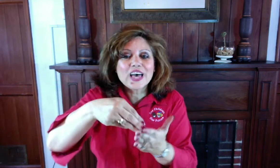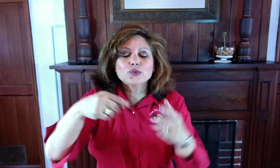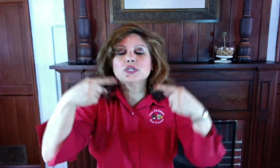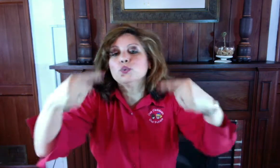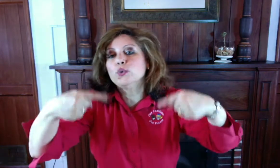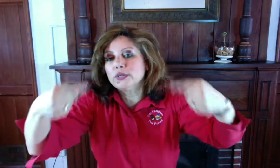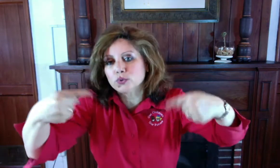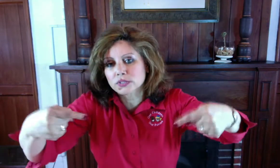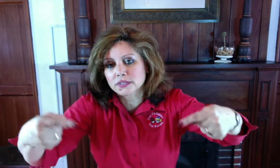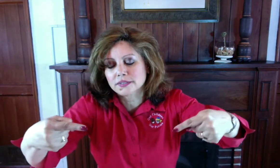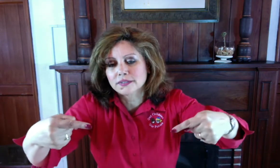1,000 wheels.